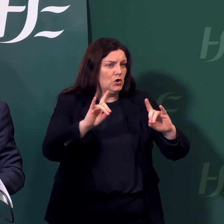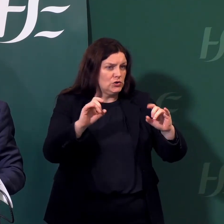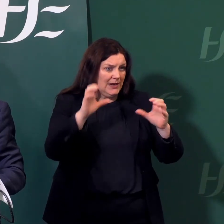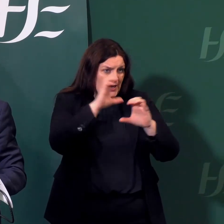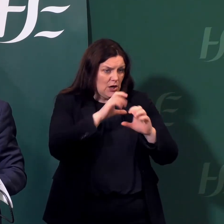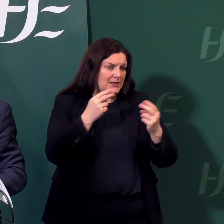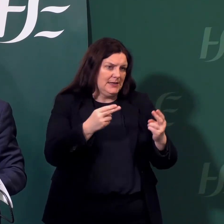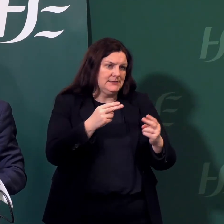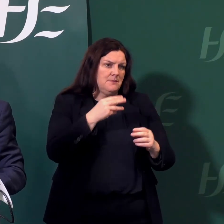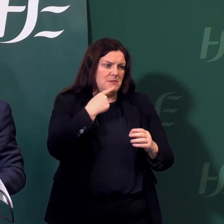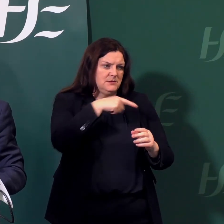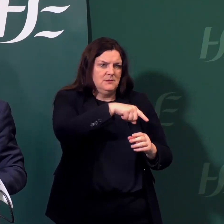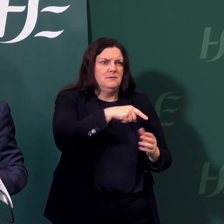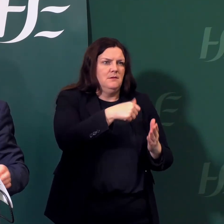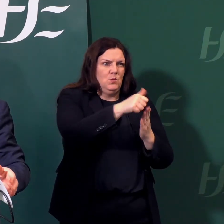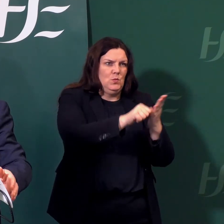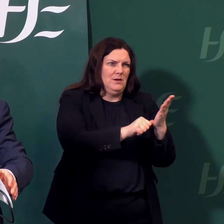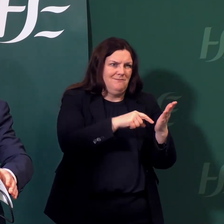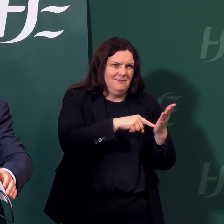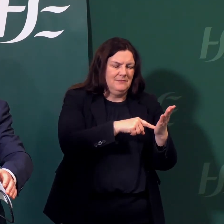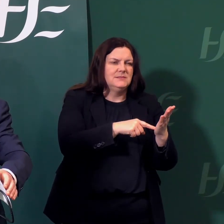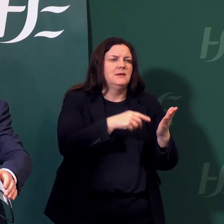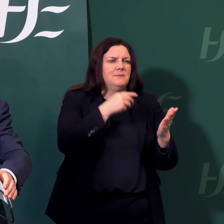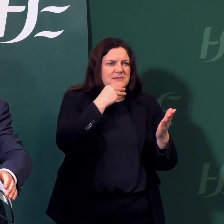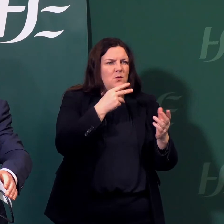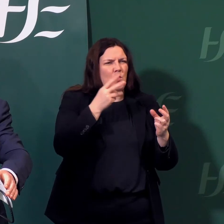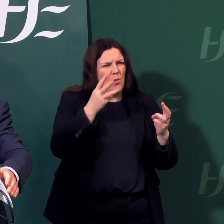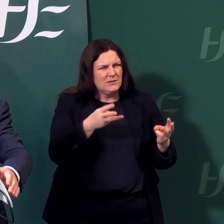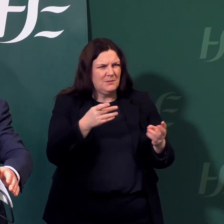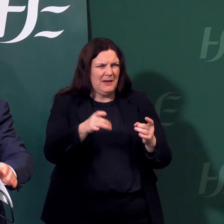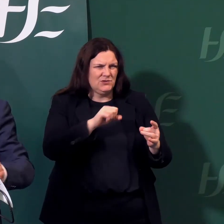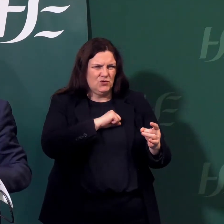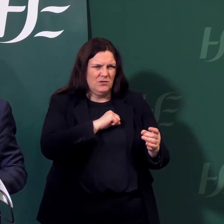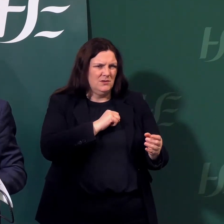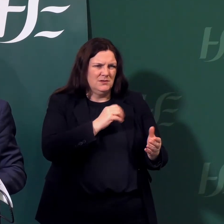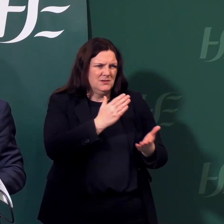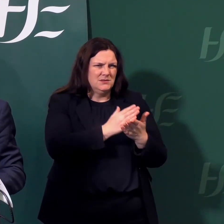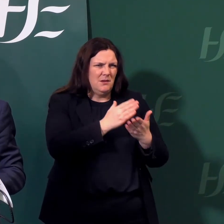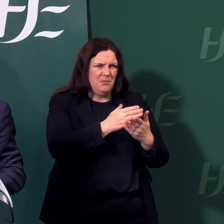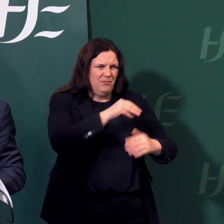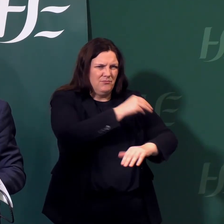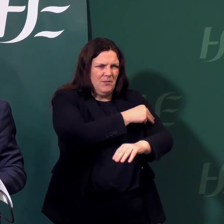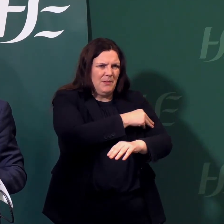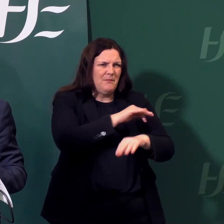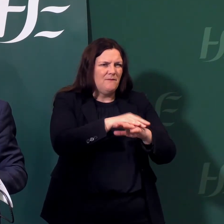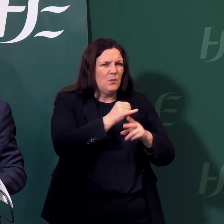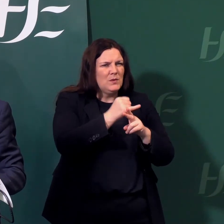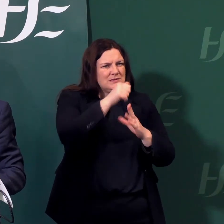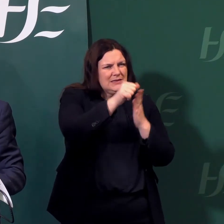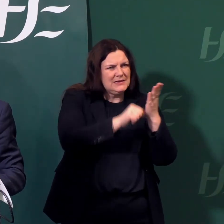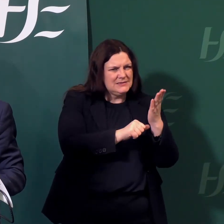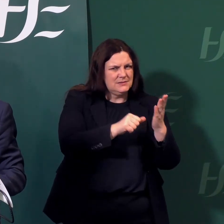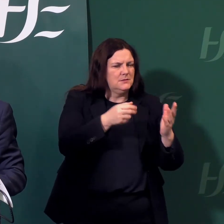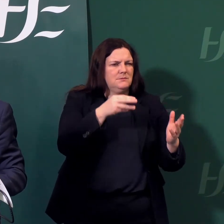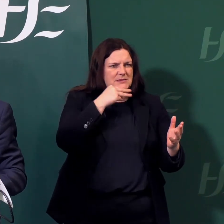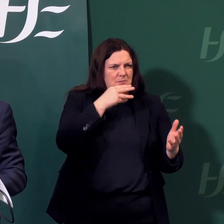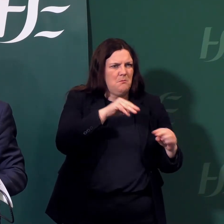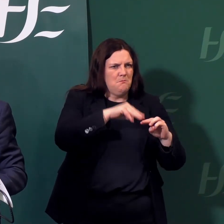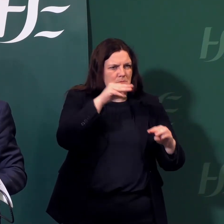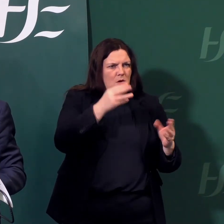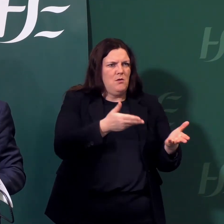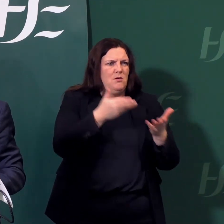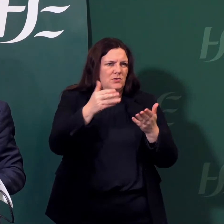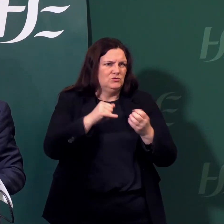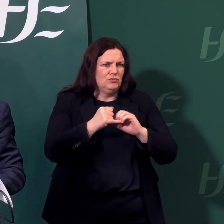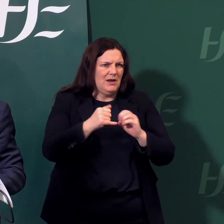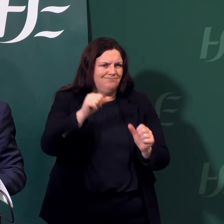but on our waiting list. And we're anxious to mitigate the impact on waiting lists, obviously, during this period, but obviously impossible to